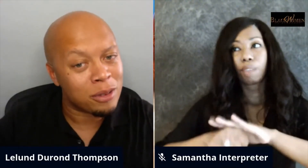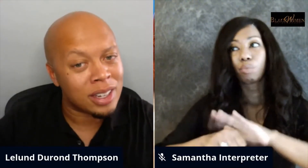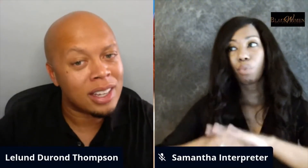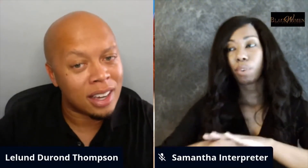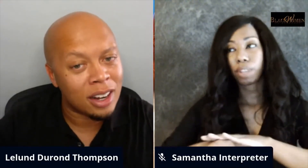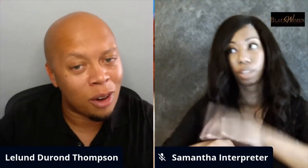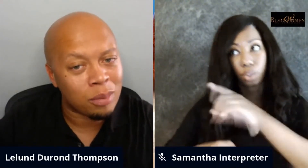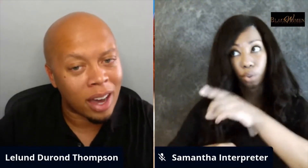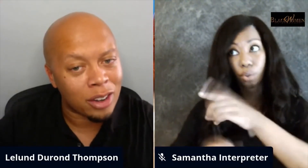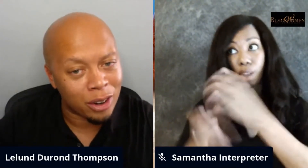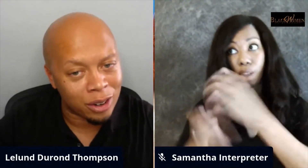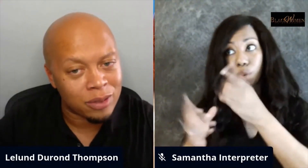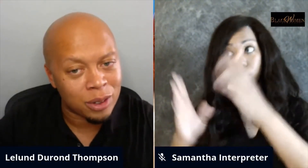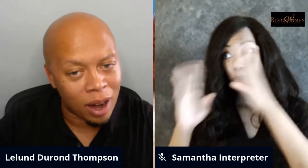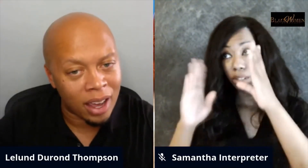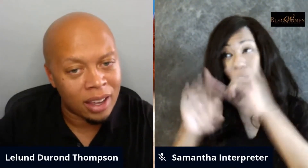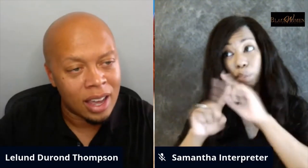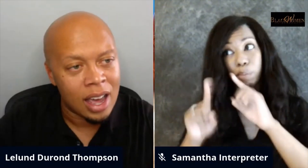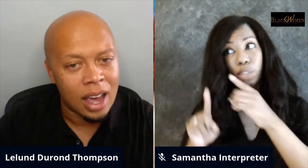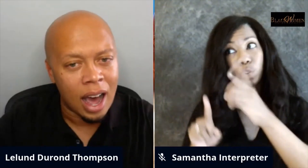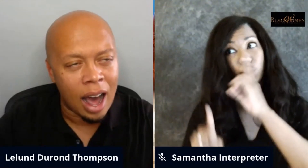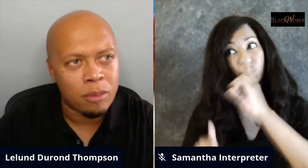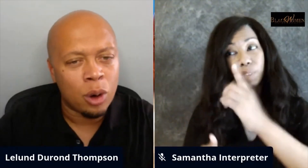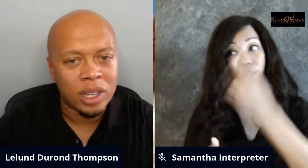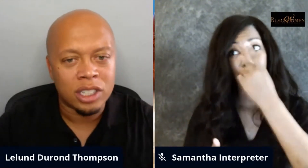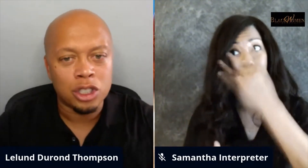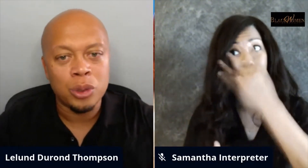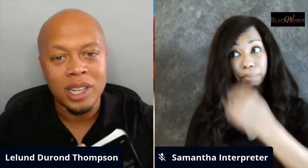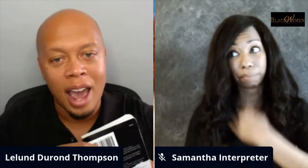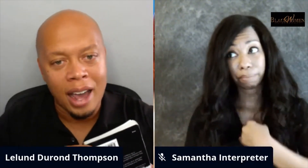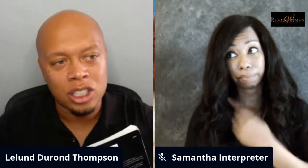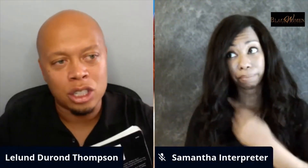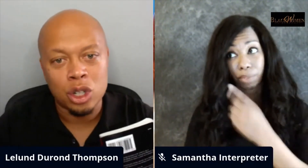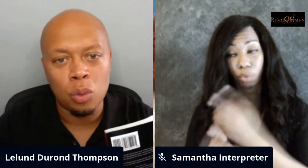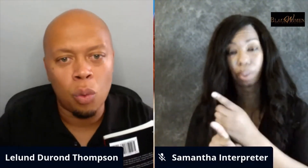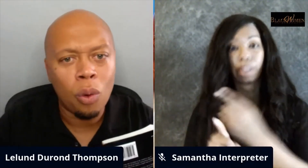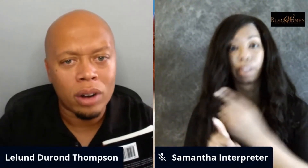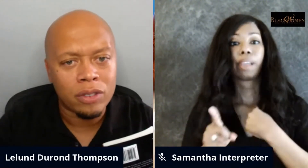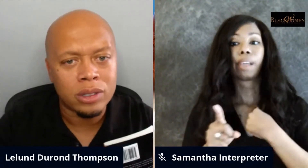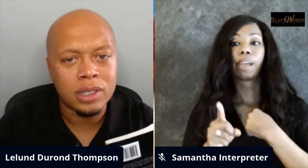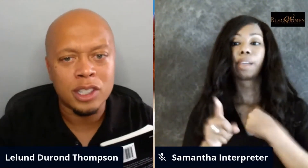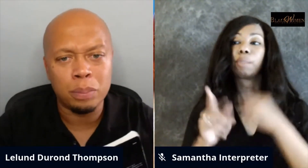but you're really getting on my nerves, right? I'm going to choose an action to